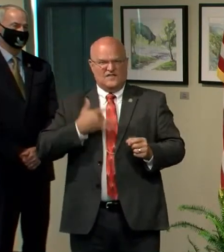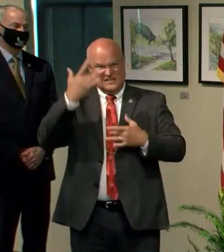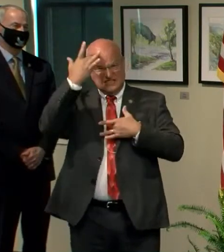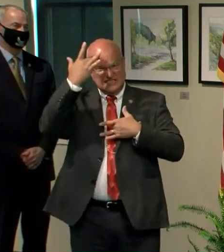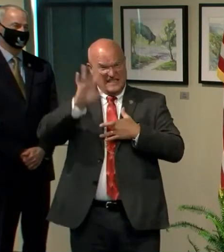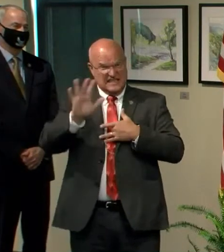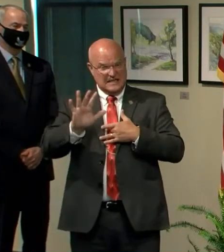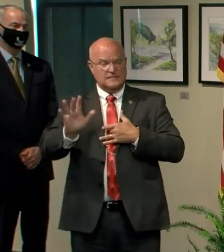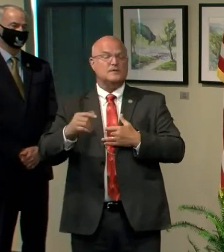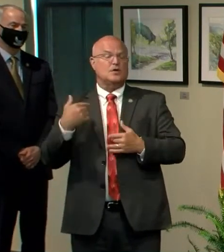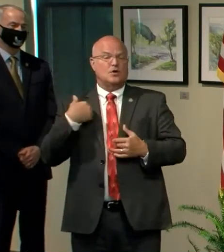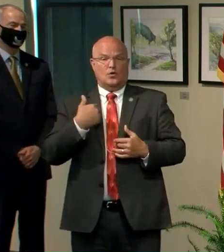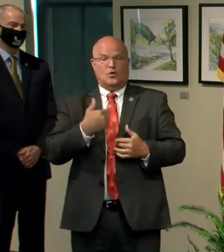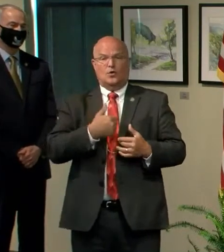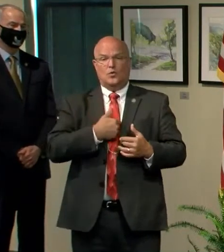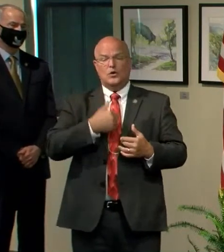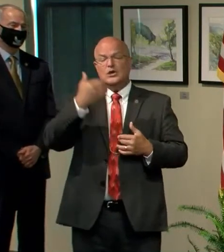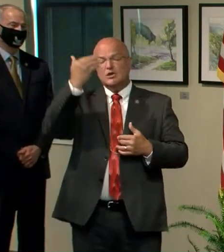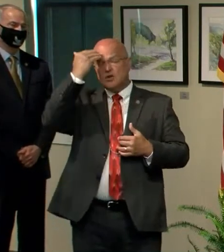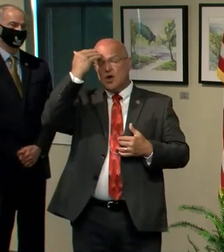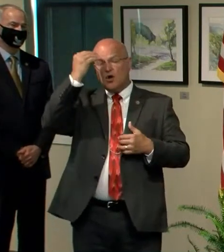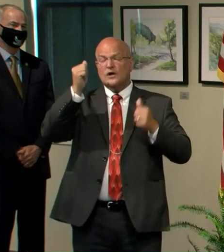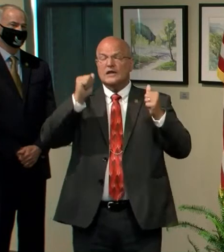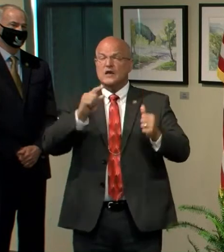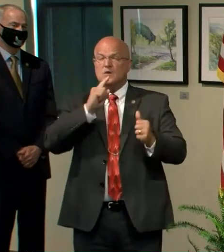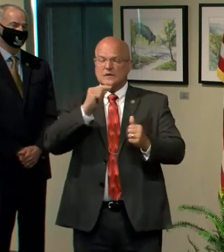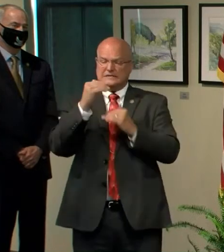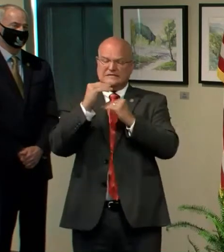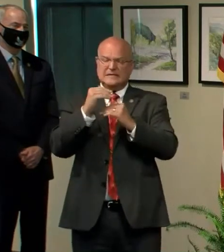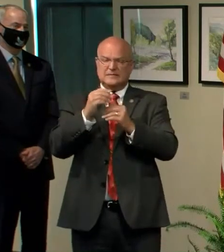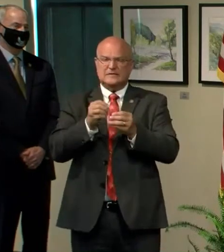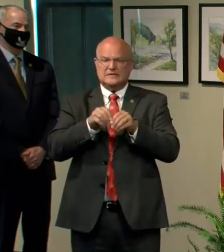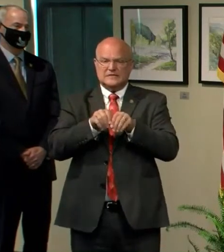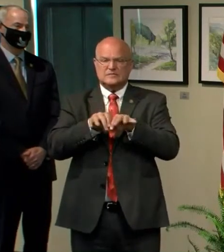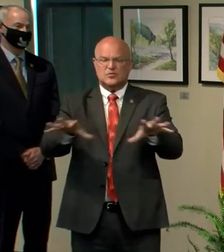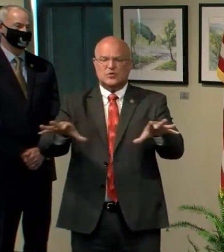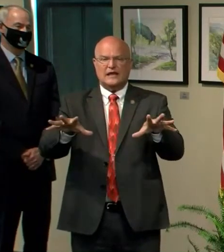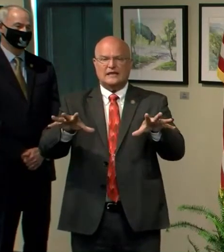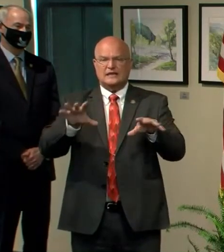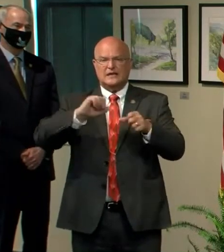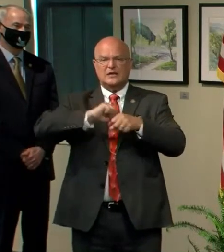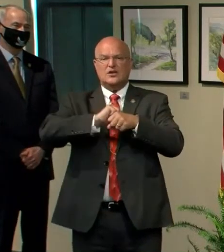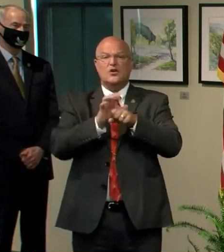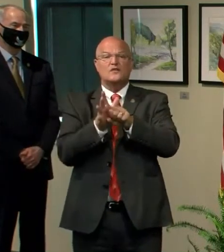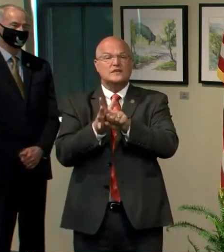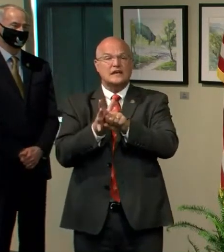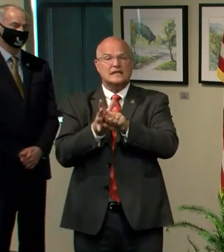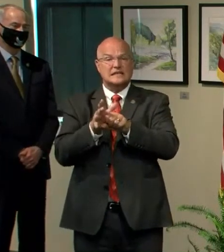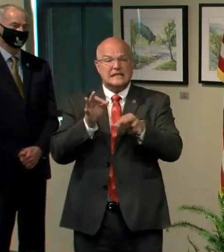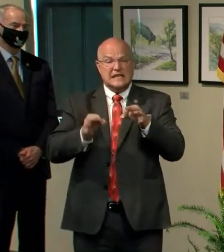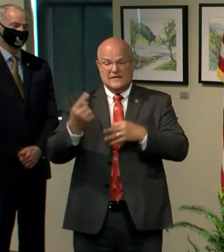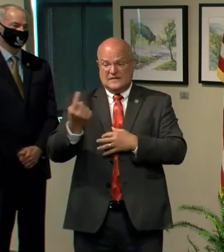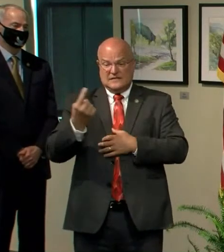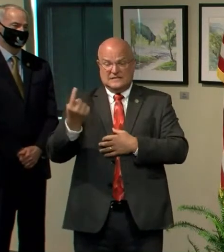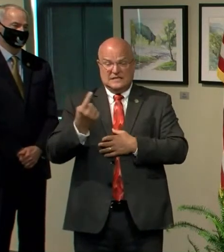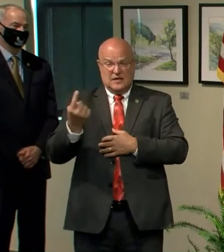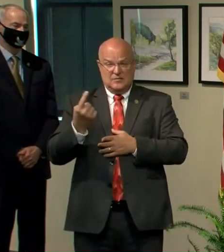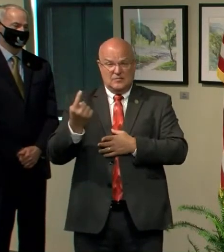etc., we know that we can really limit the spread of COVID-19. And even if there is someone